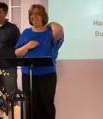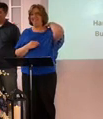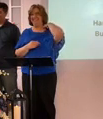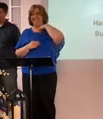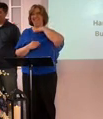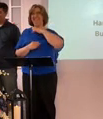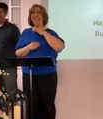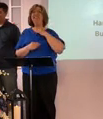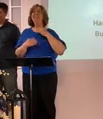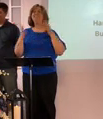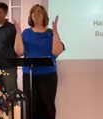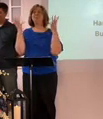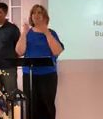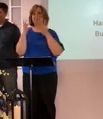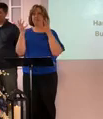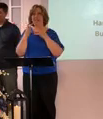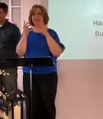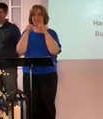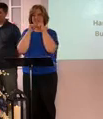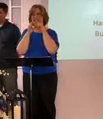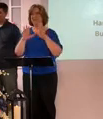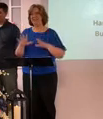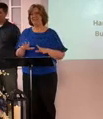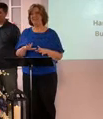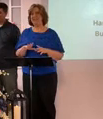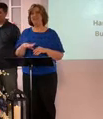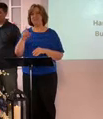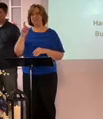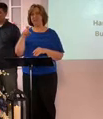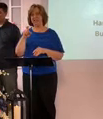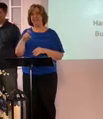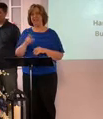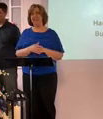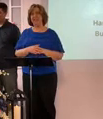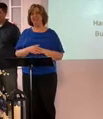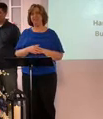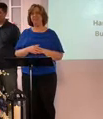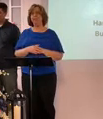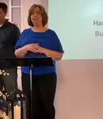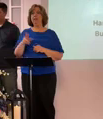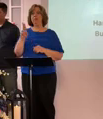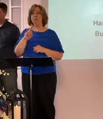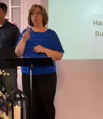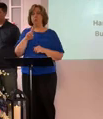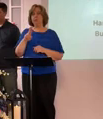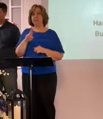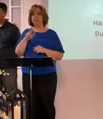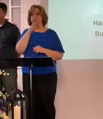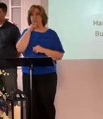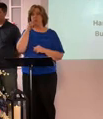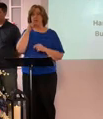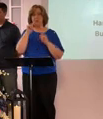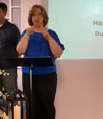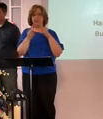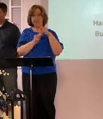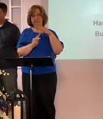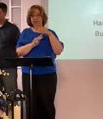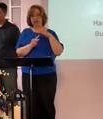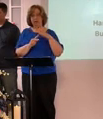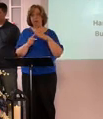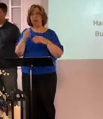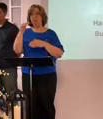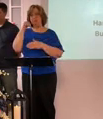she has been an amazing blessing. She's kind of just what I needed, because as soon as the twins went to kindergarten, Rebecca was born.